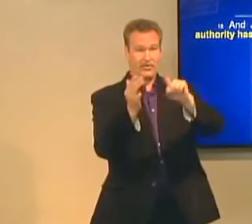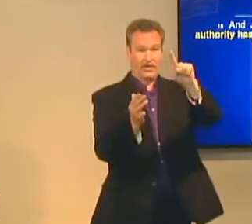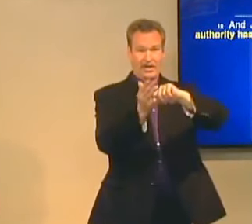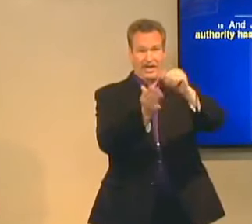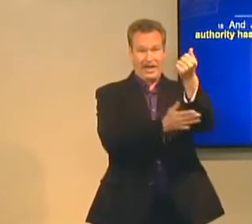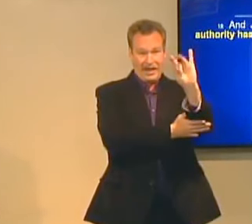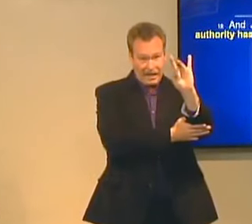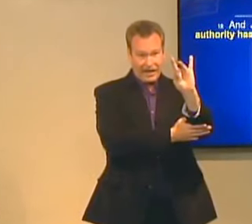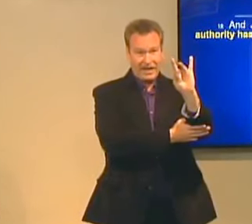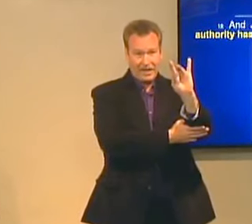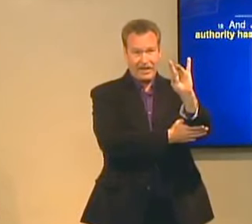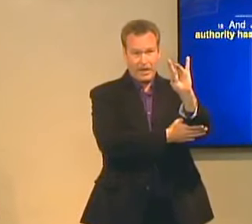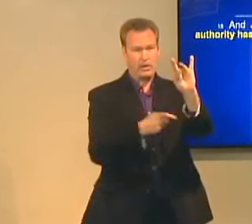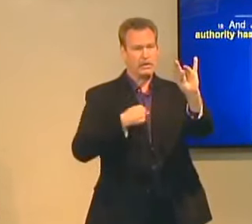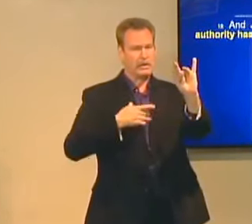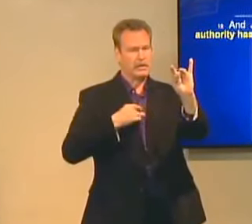In John. Chapter one. Verse 18.